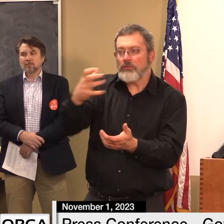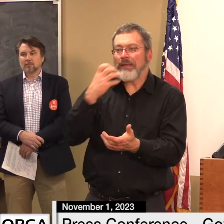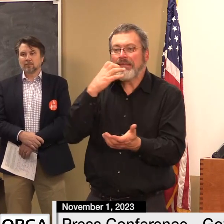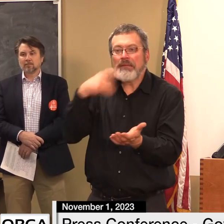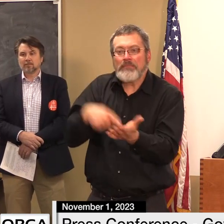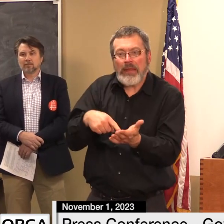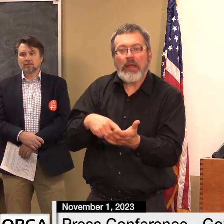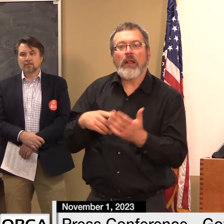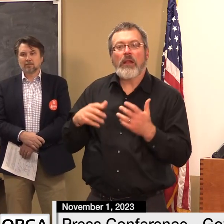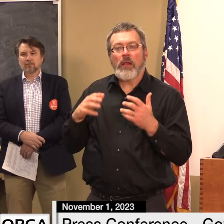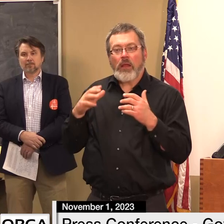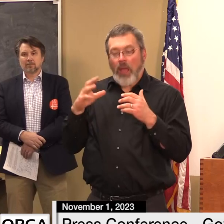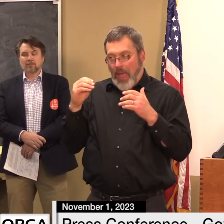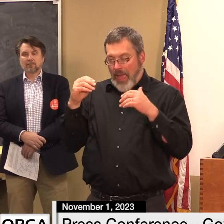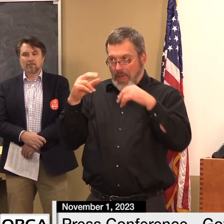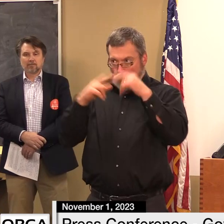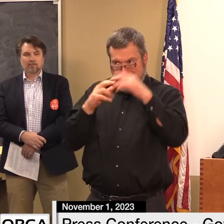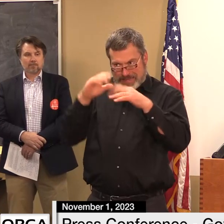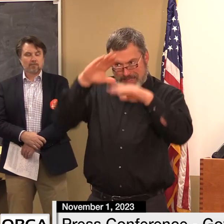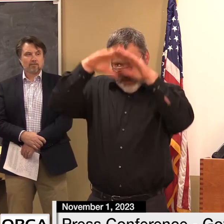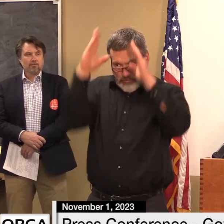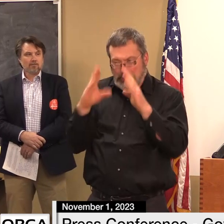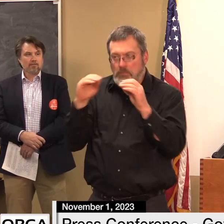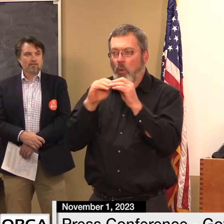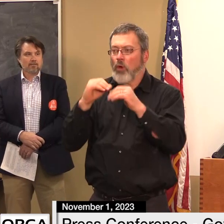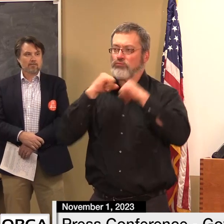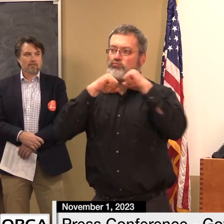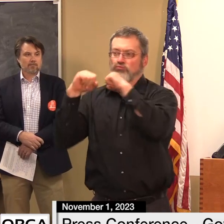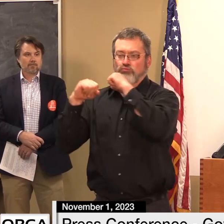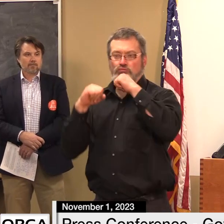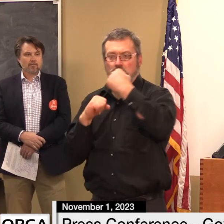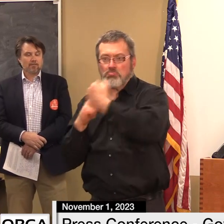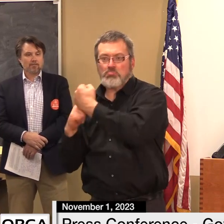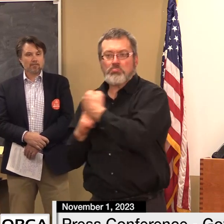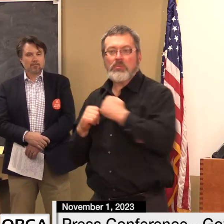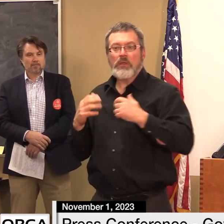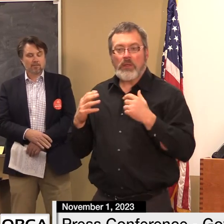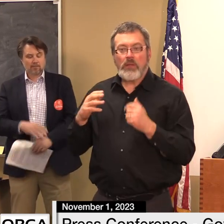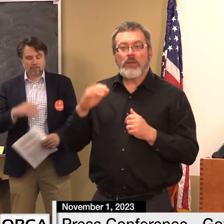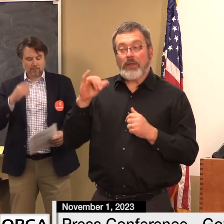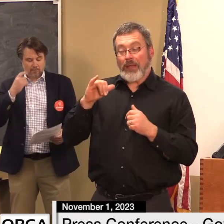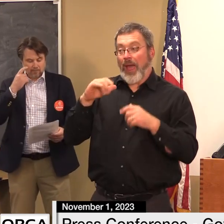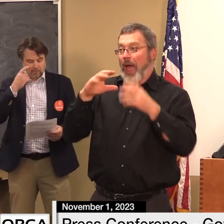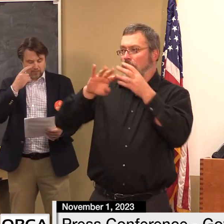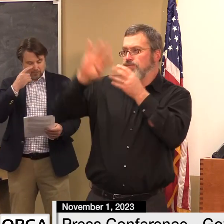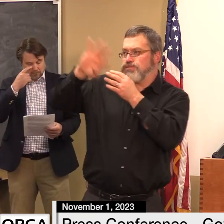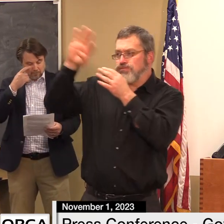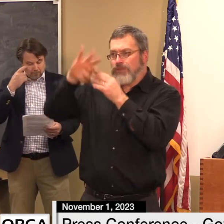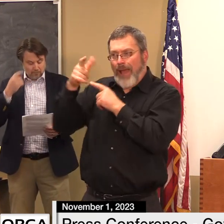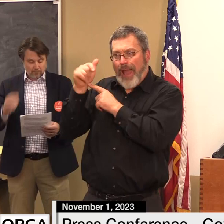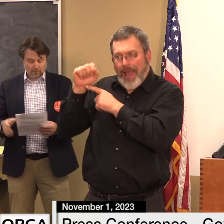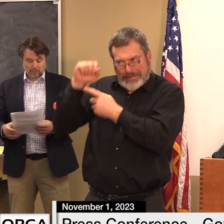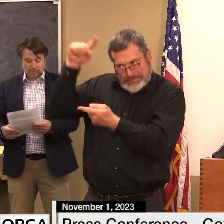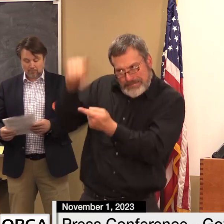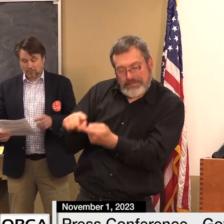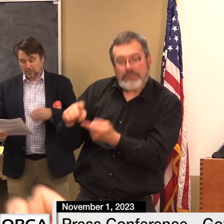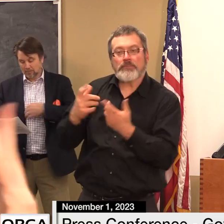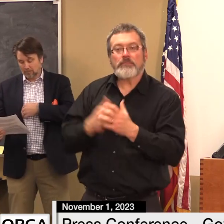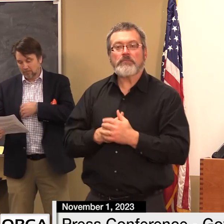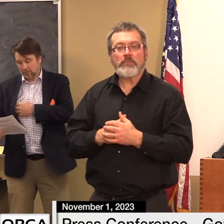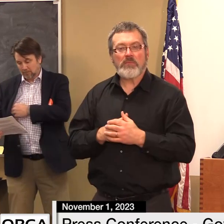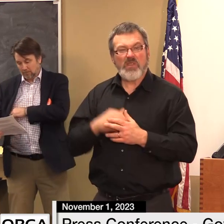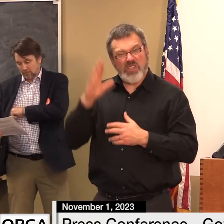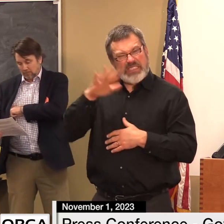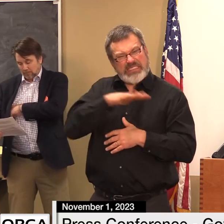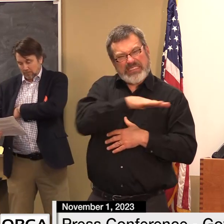reduce greenhouse gas emissions. Energy efficiency can help us achieve all of these goals. Many homes have so much heat loss from air